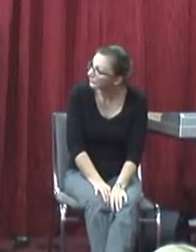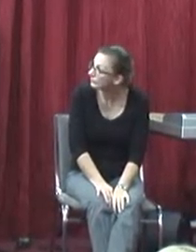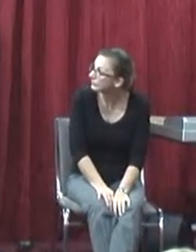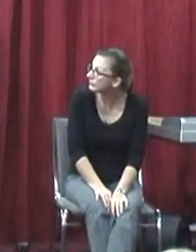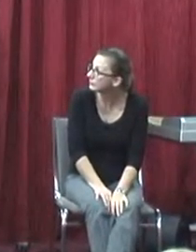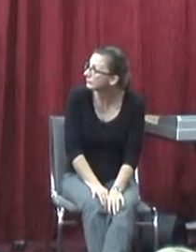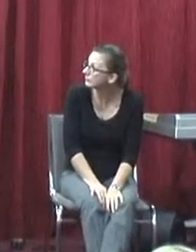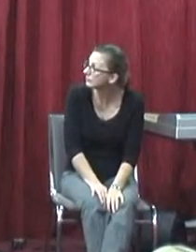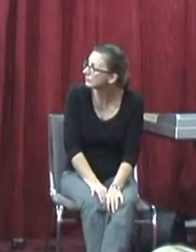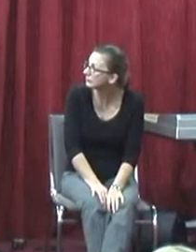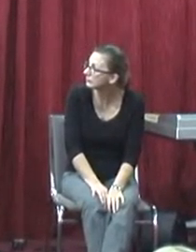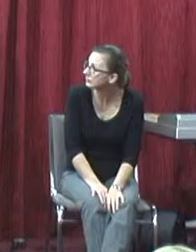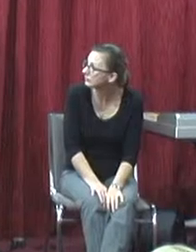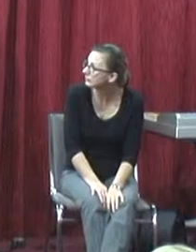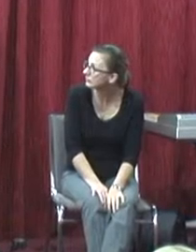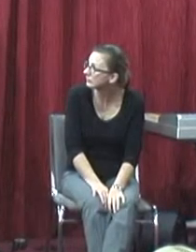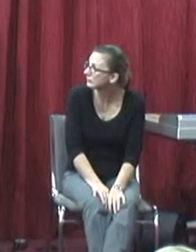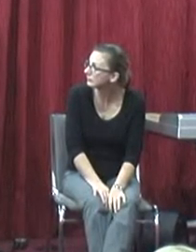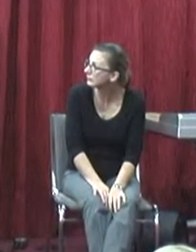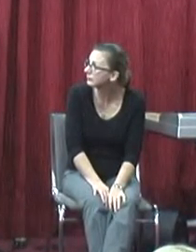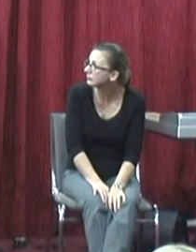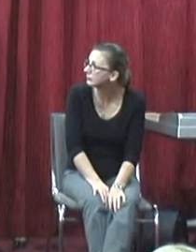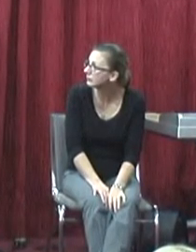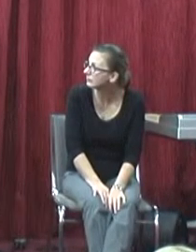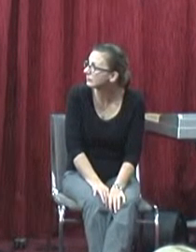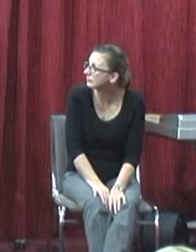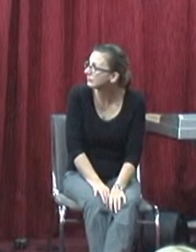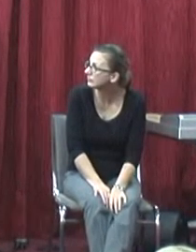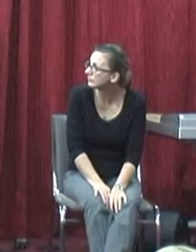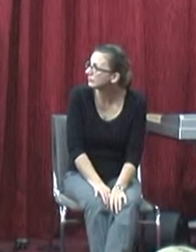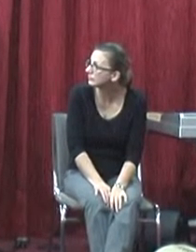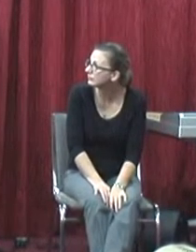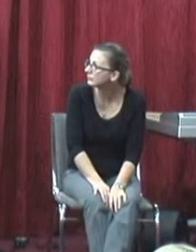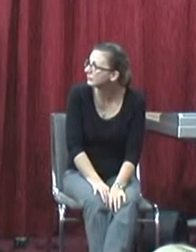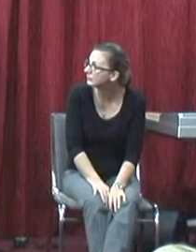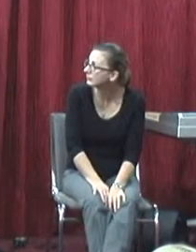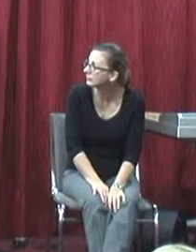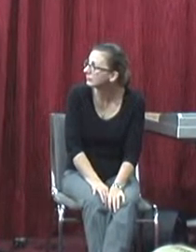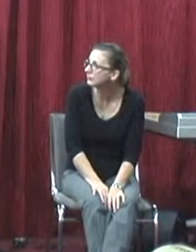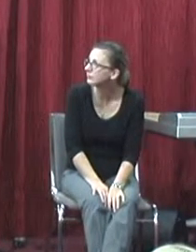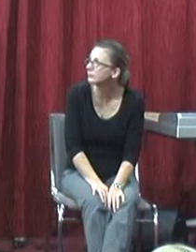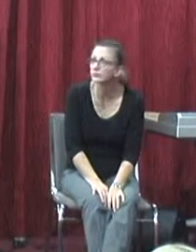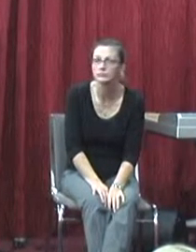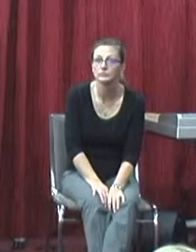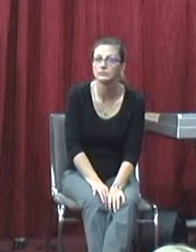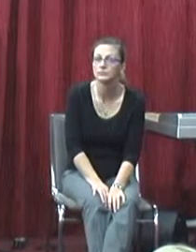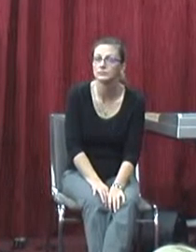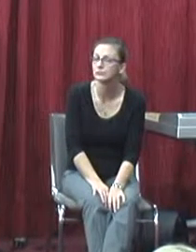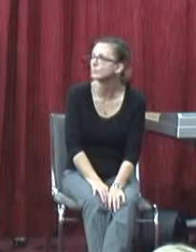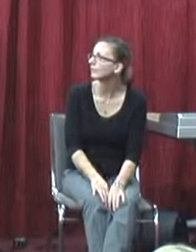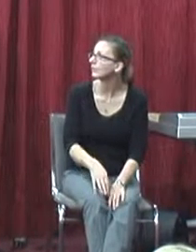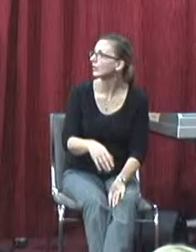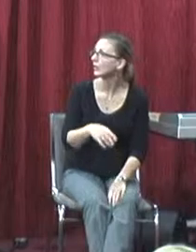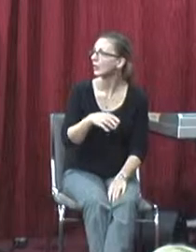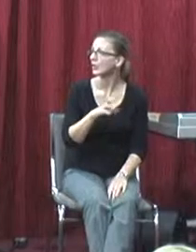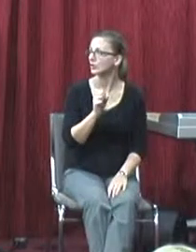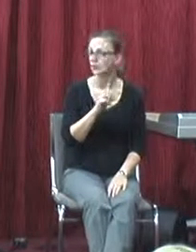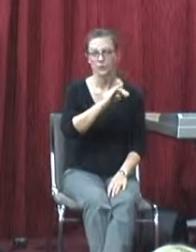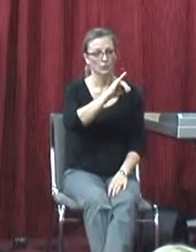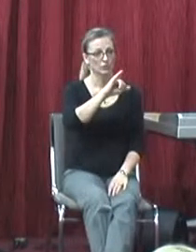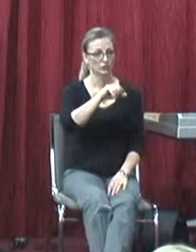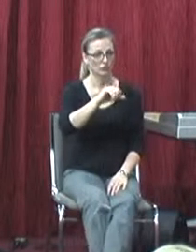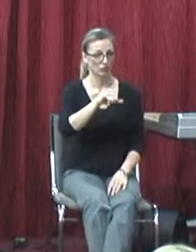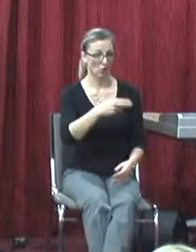Joseph was falsely accused by Potiphar's wife of sexually assaulting him. And Potiphar had to believe